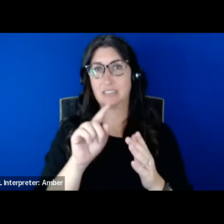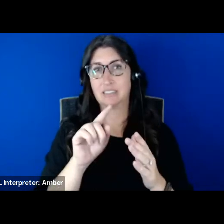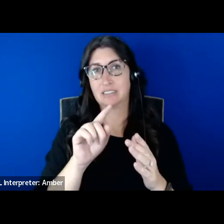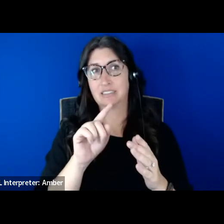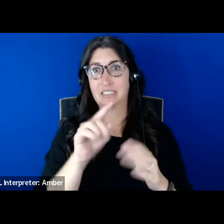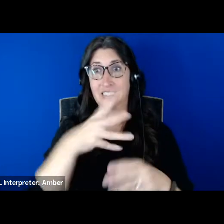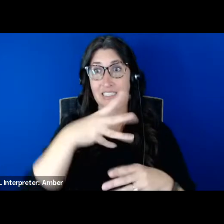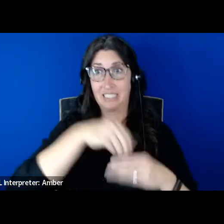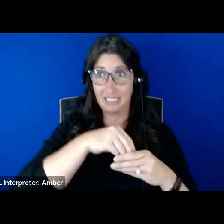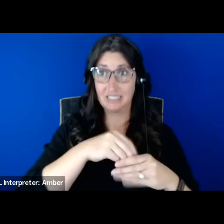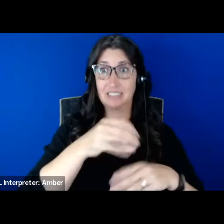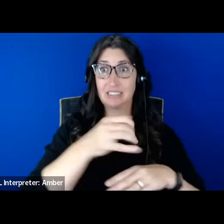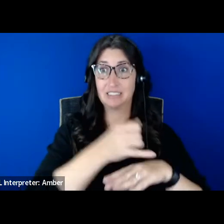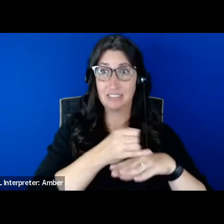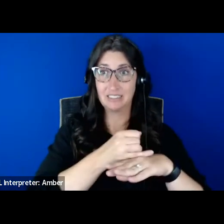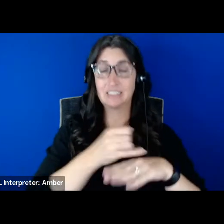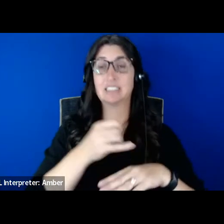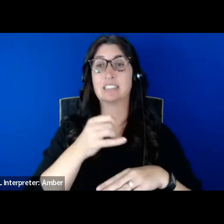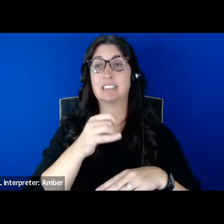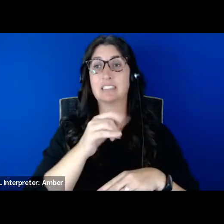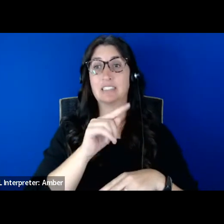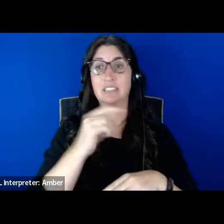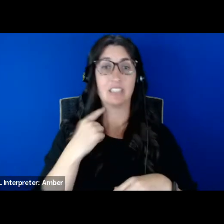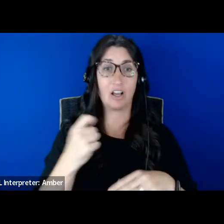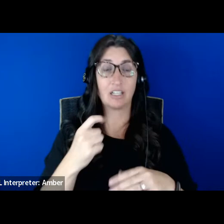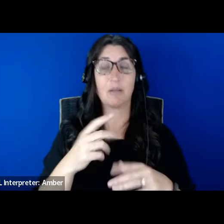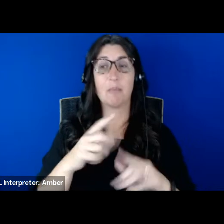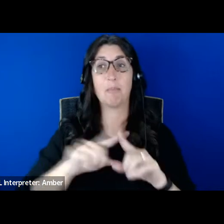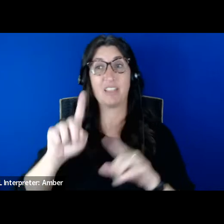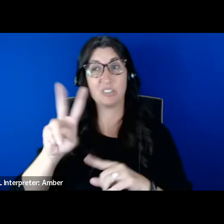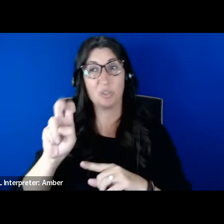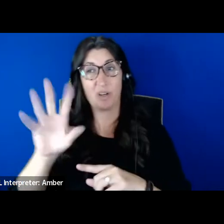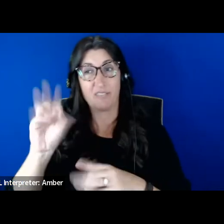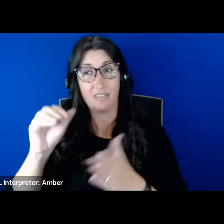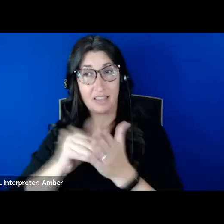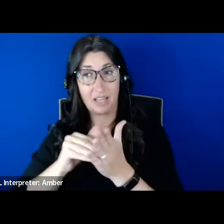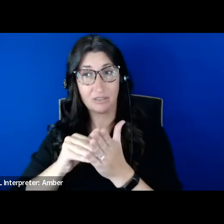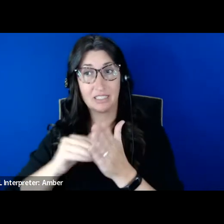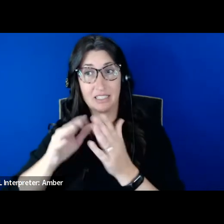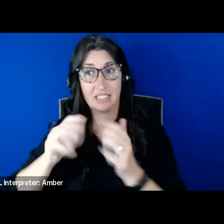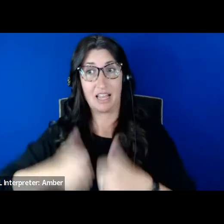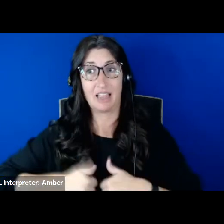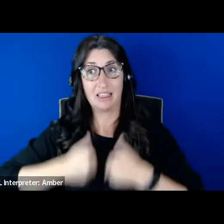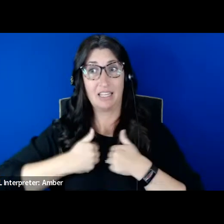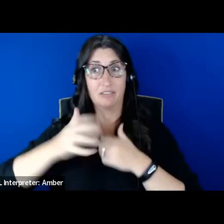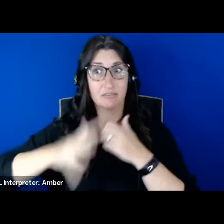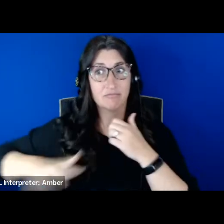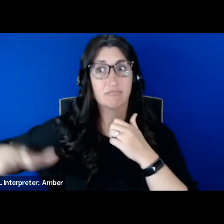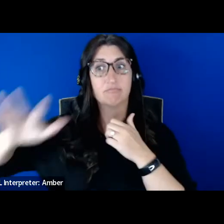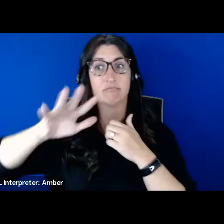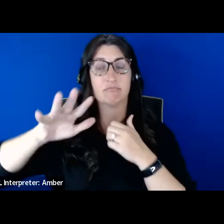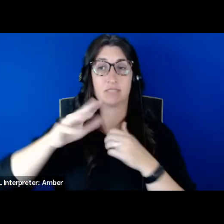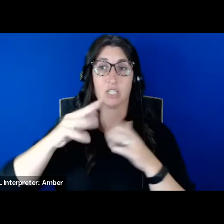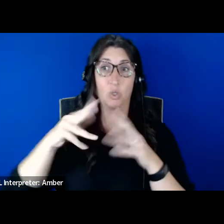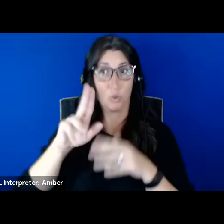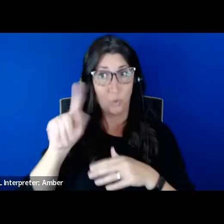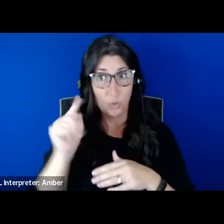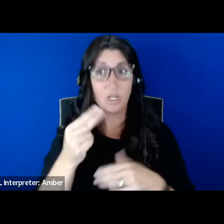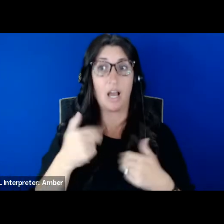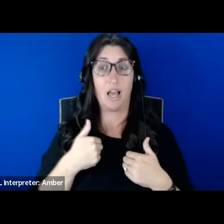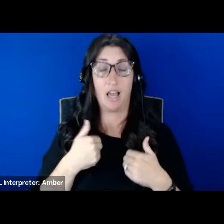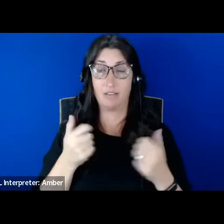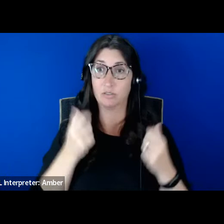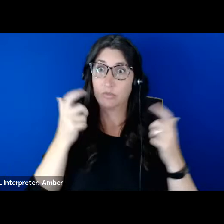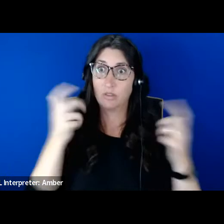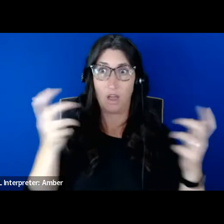250,000 Tongans that live in New Zealand, Australia, and in the United States. In Utah, there's a big population in